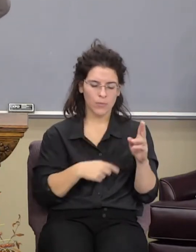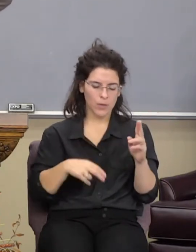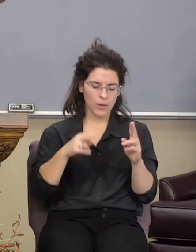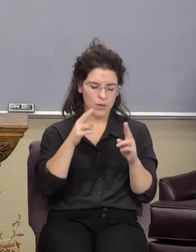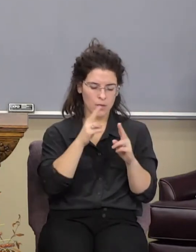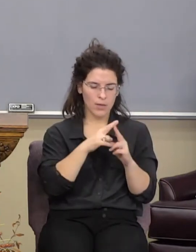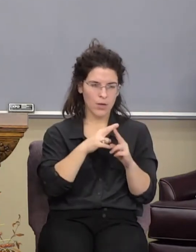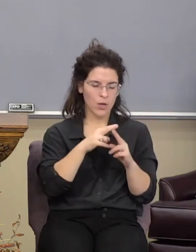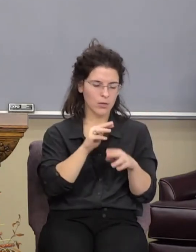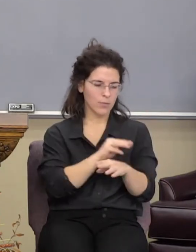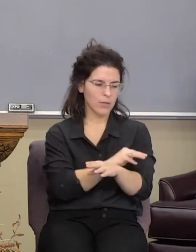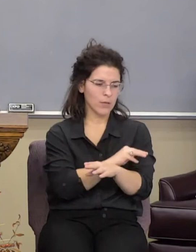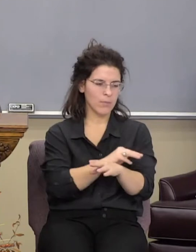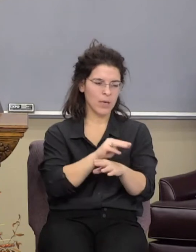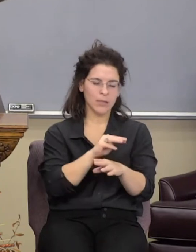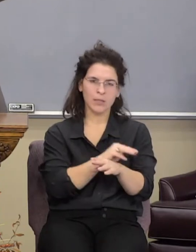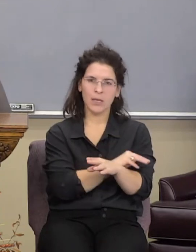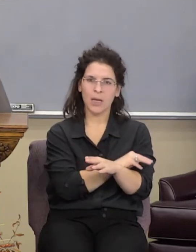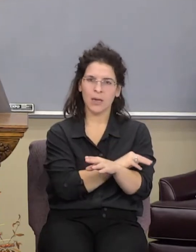ultimate messianic